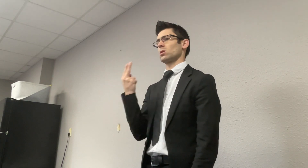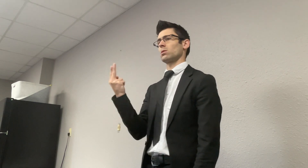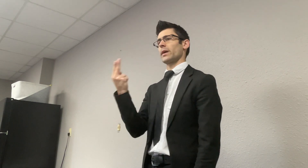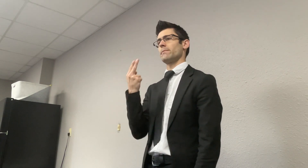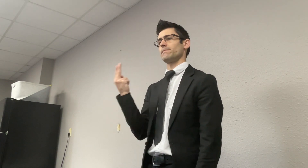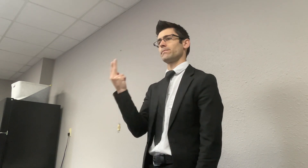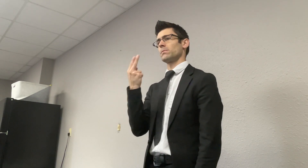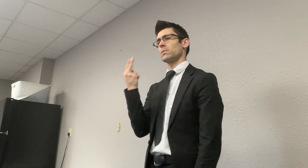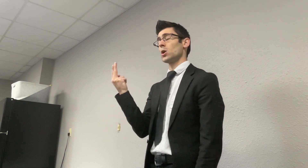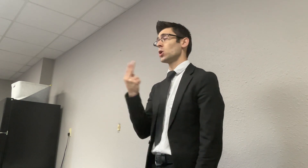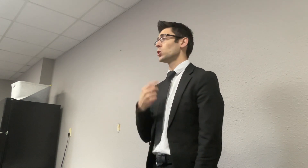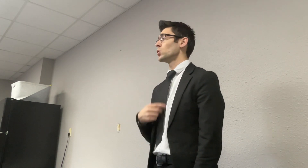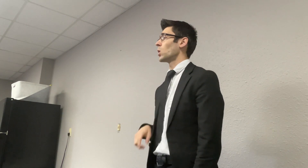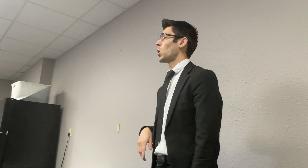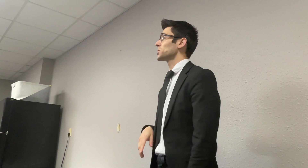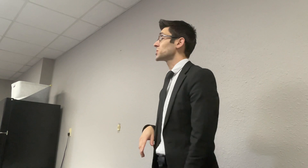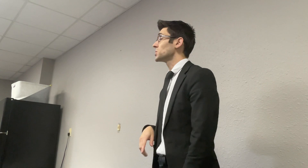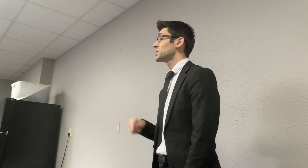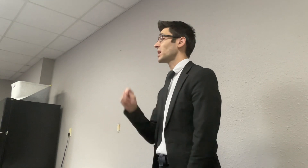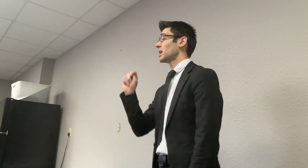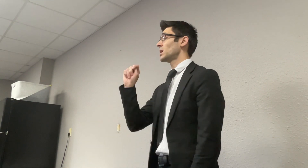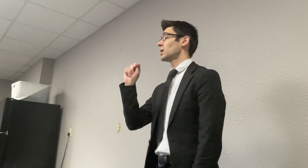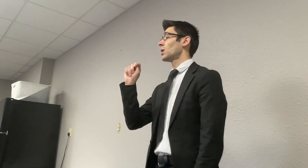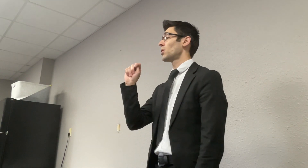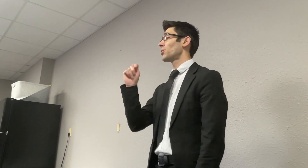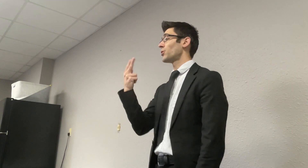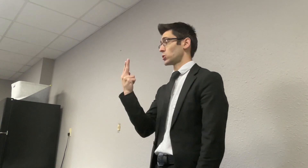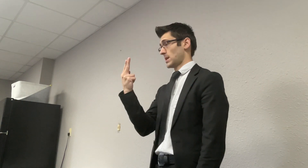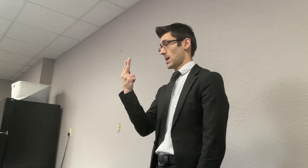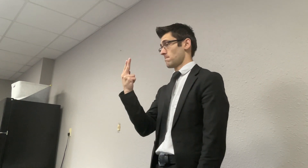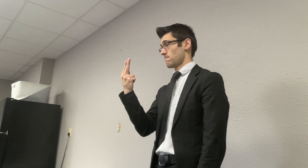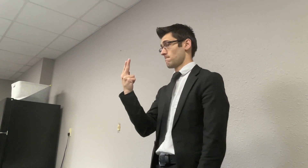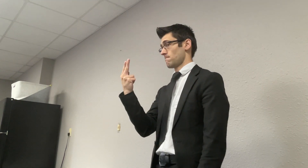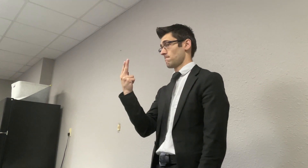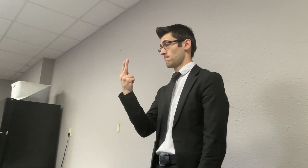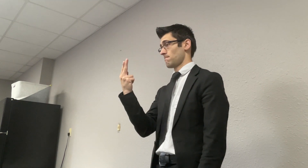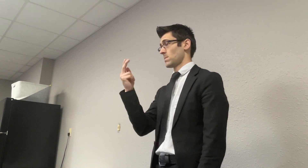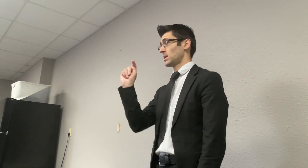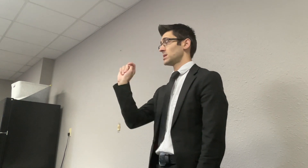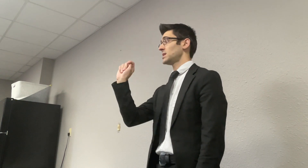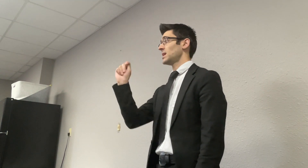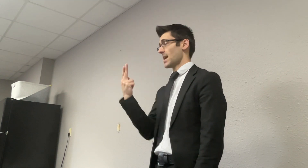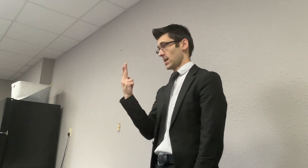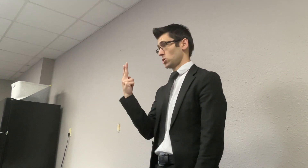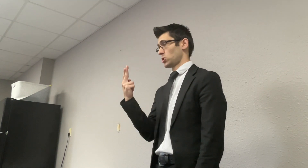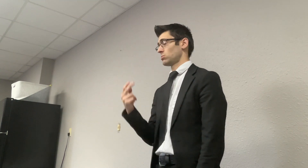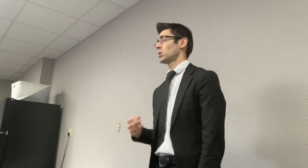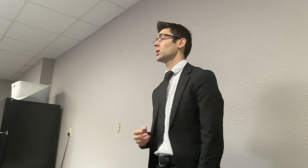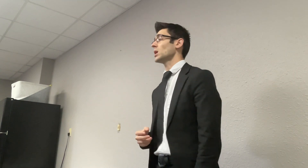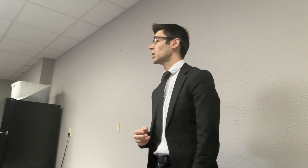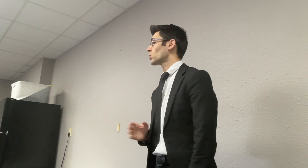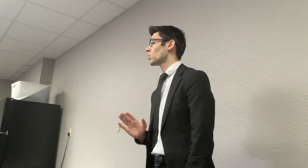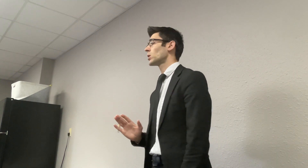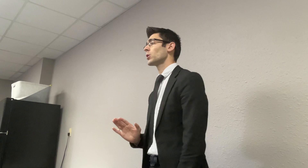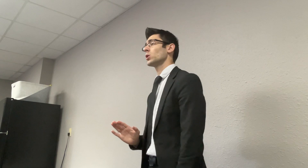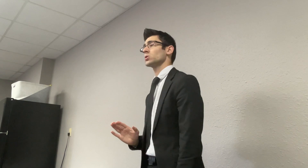that. You will also see Thursday, TH. Either one of those are